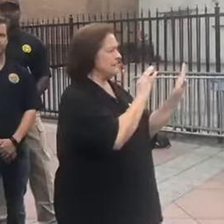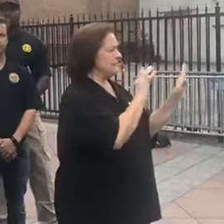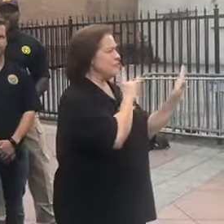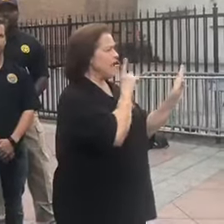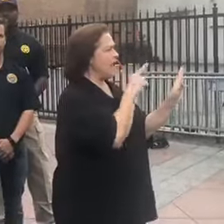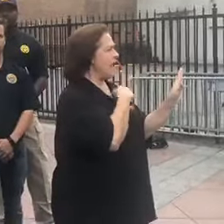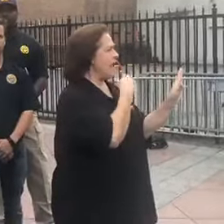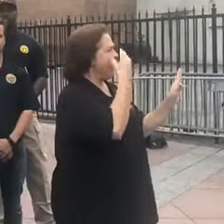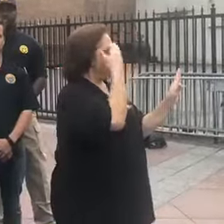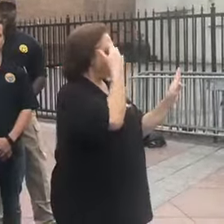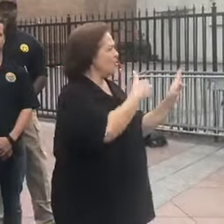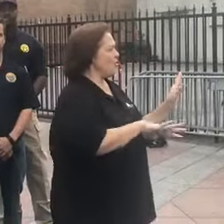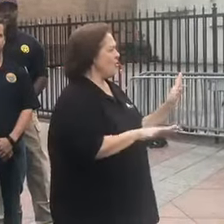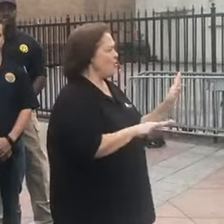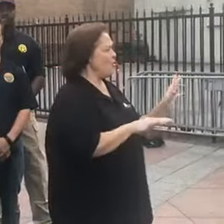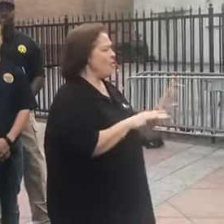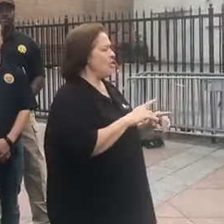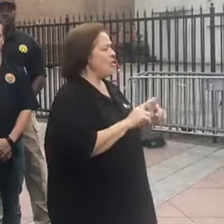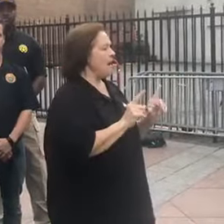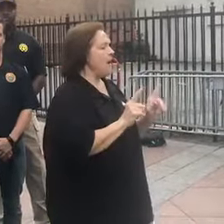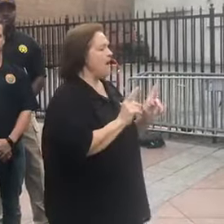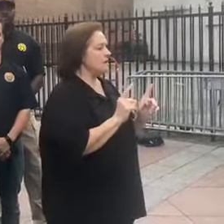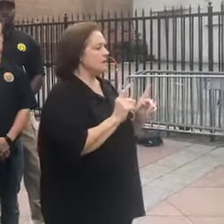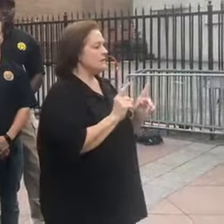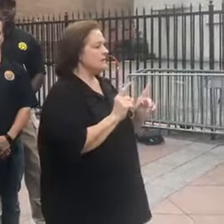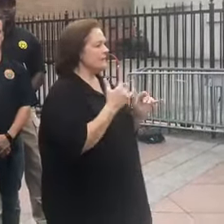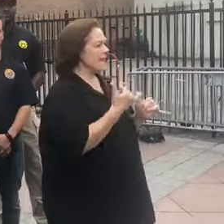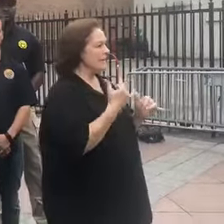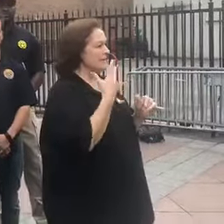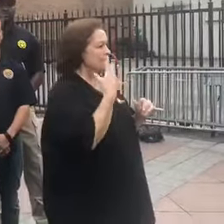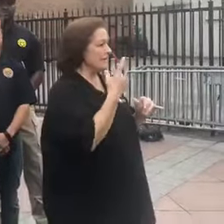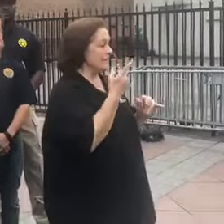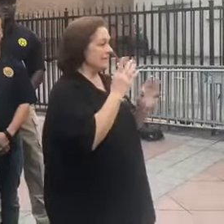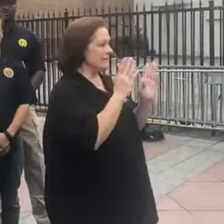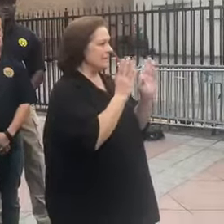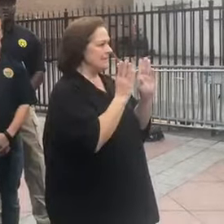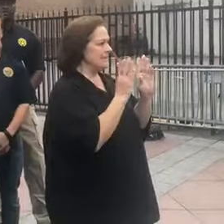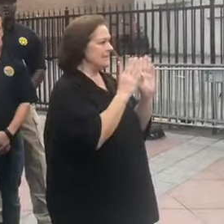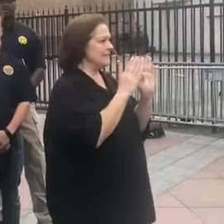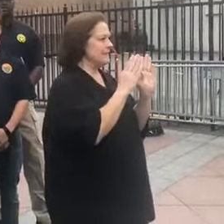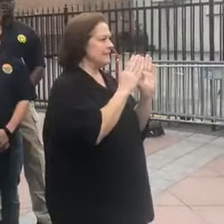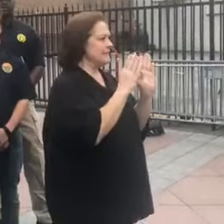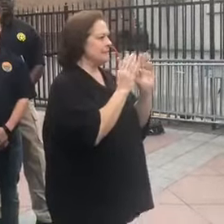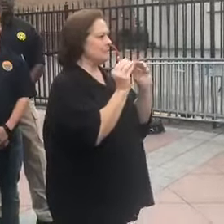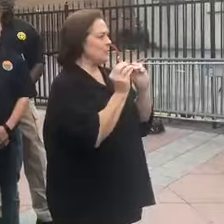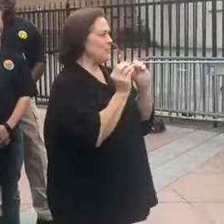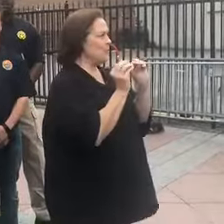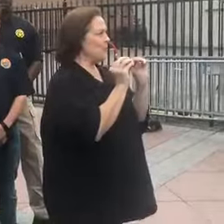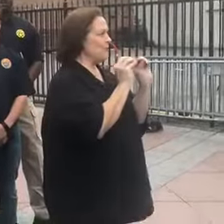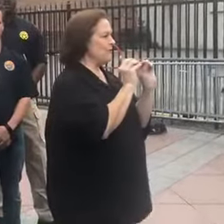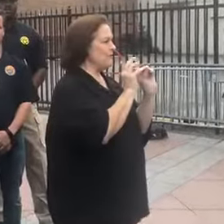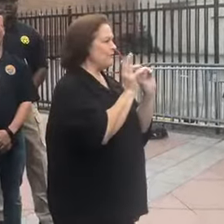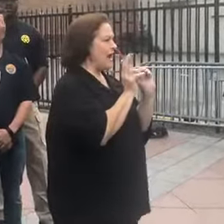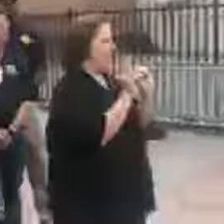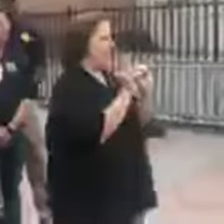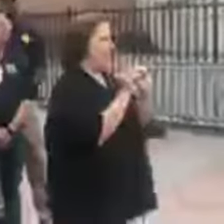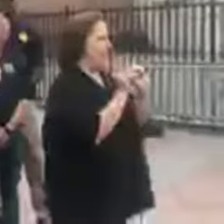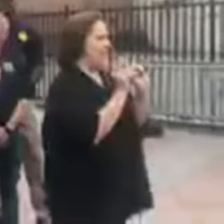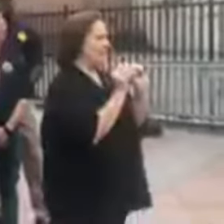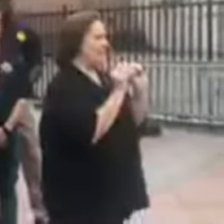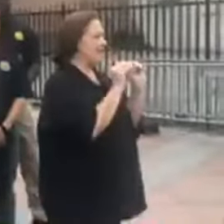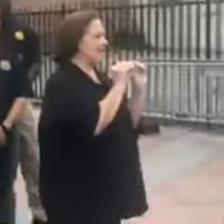have that exact information, but what's happening is it's moving back and forth, which is very bad, right? It has shifted a little bit and then